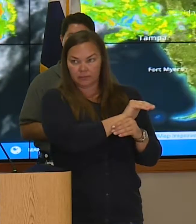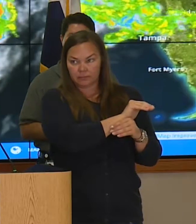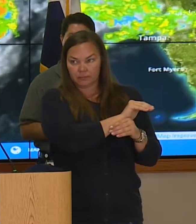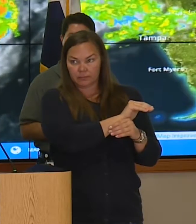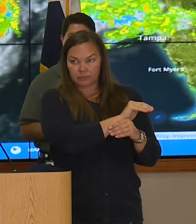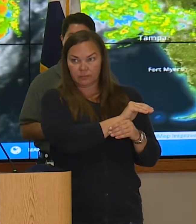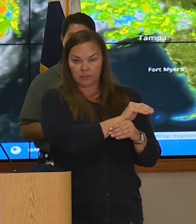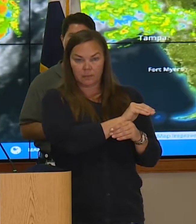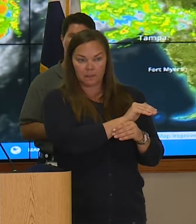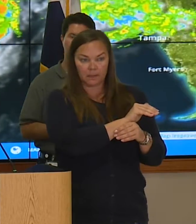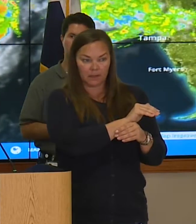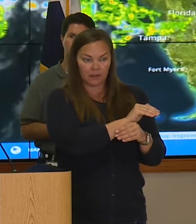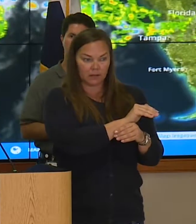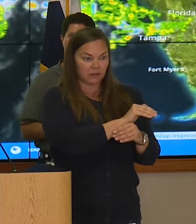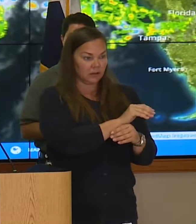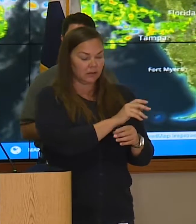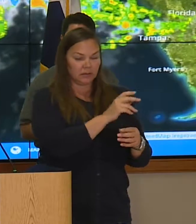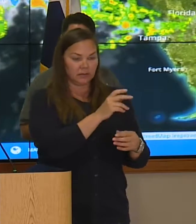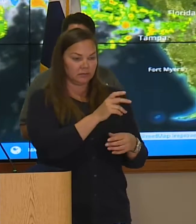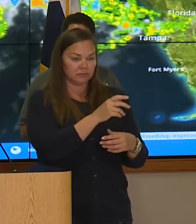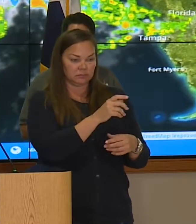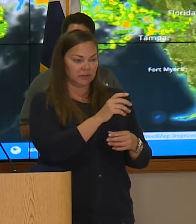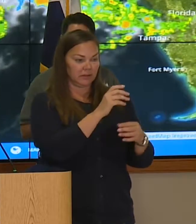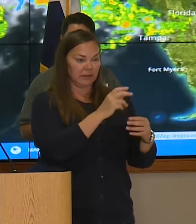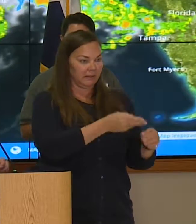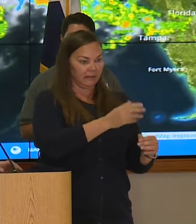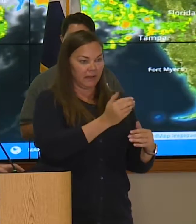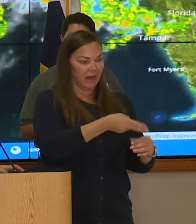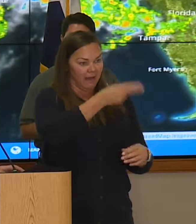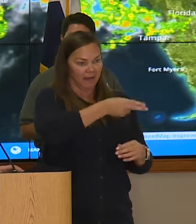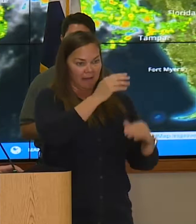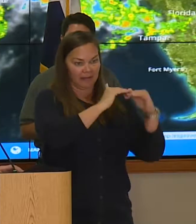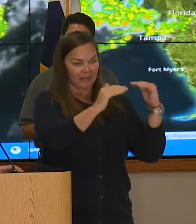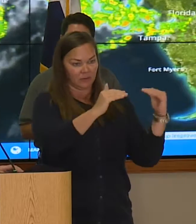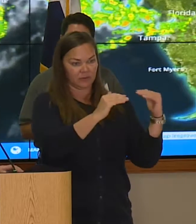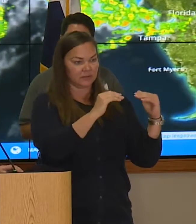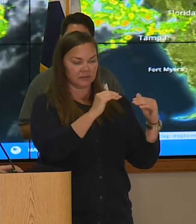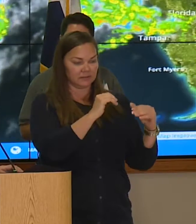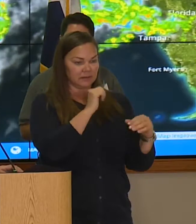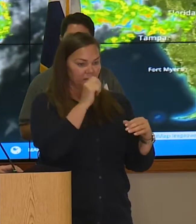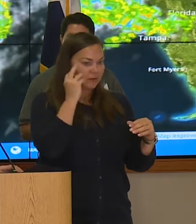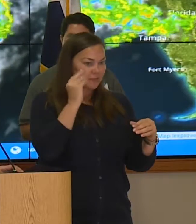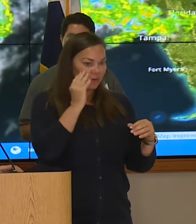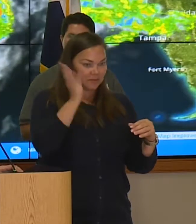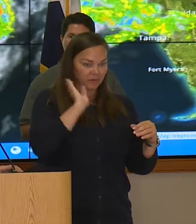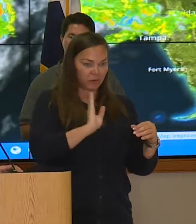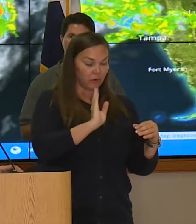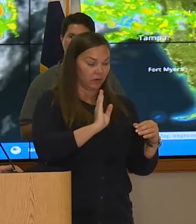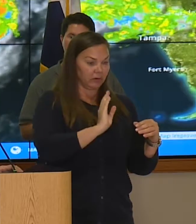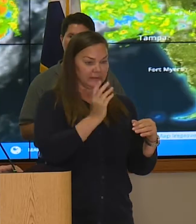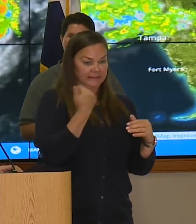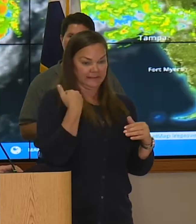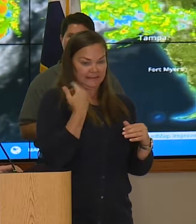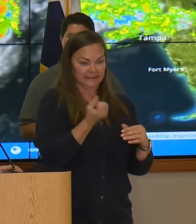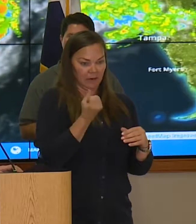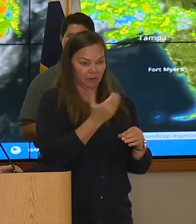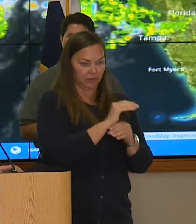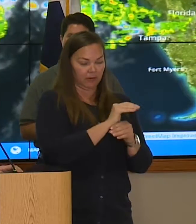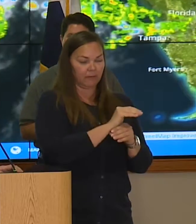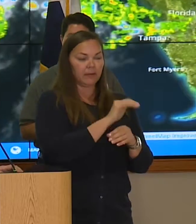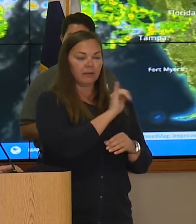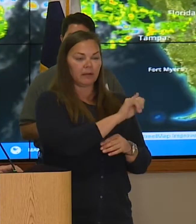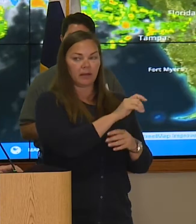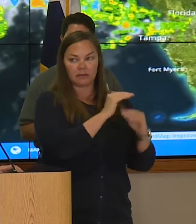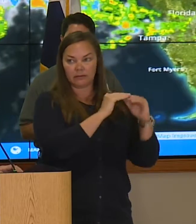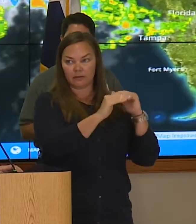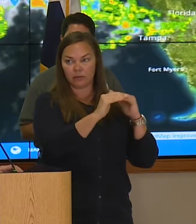has been at these historic levels since Saturday night, and the current level has not changed very much at all,